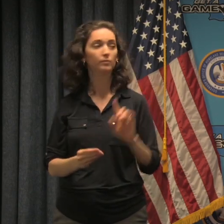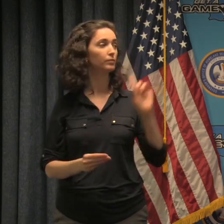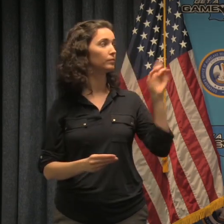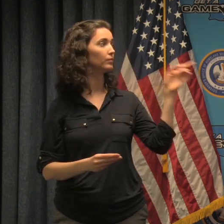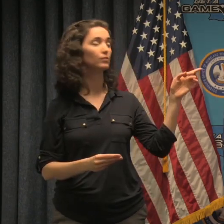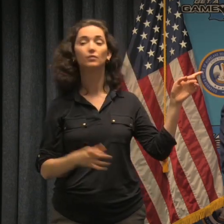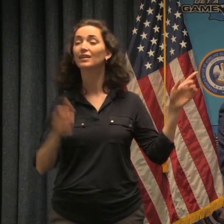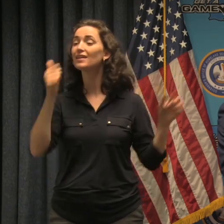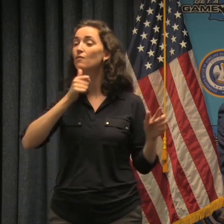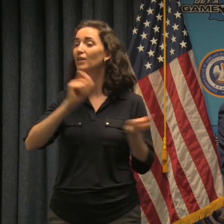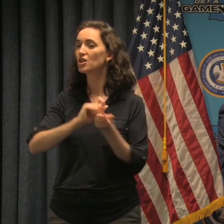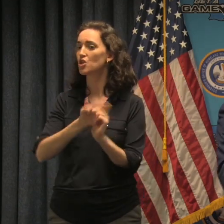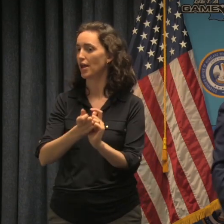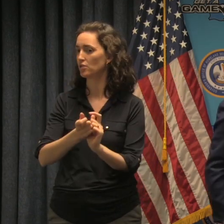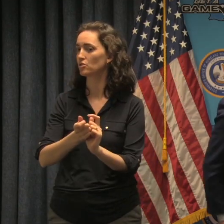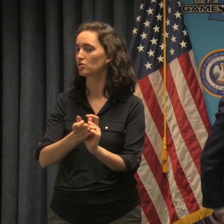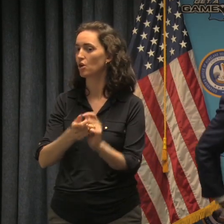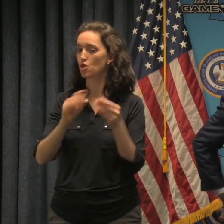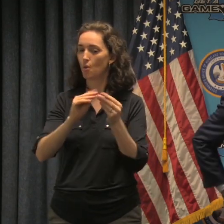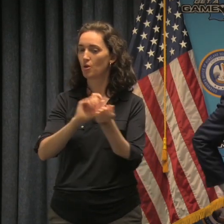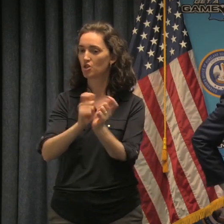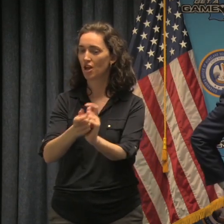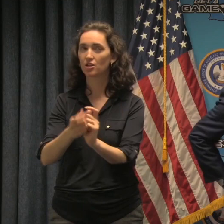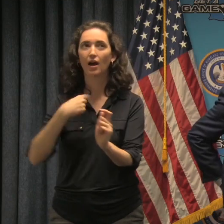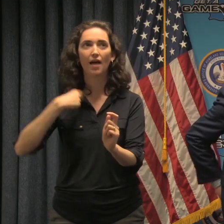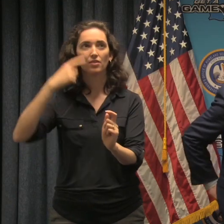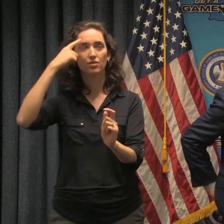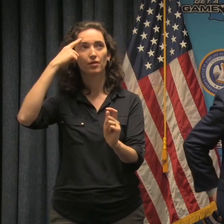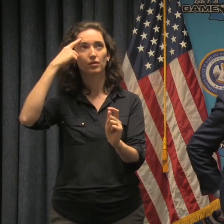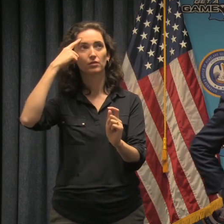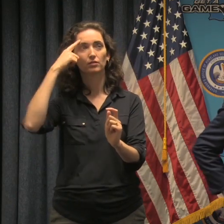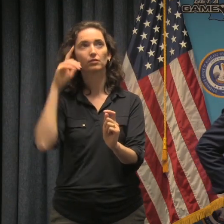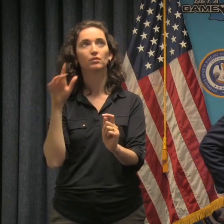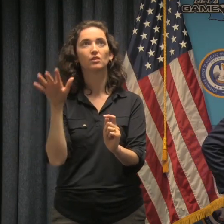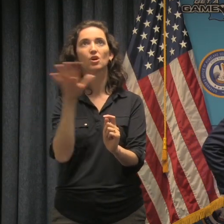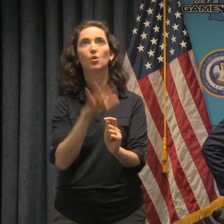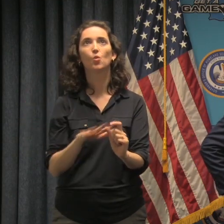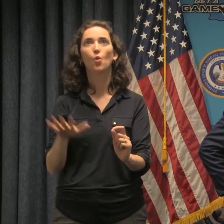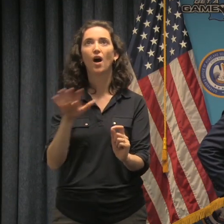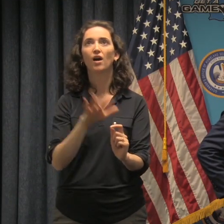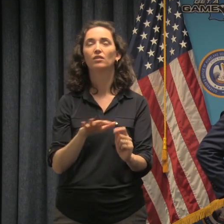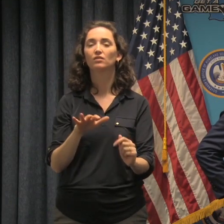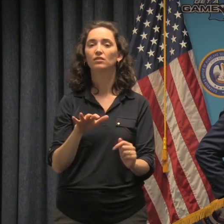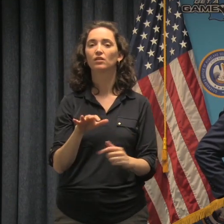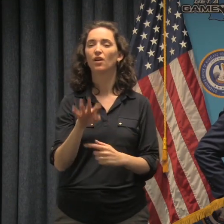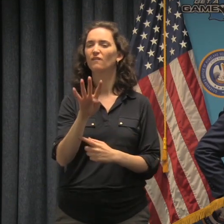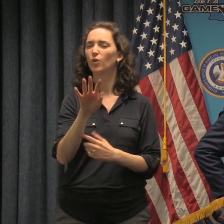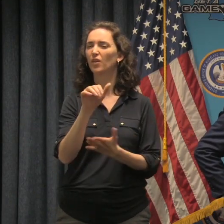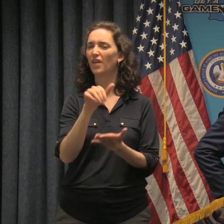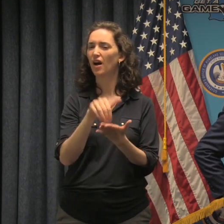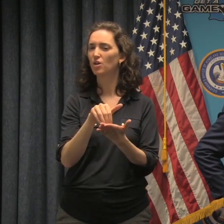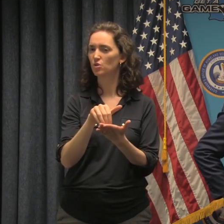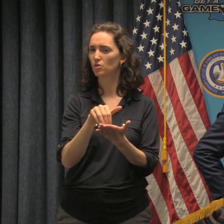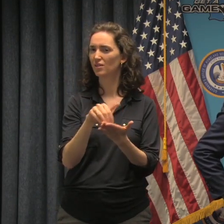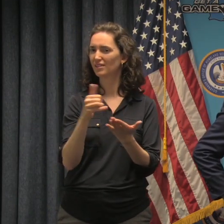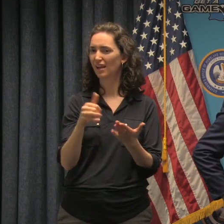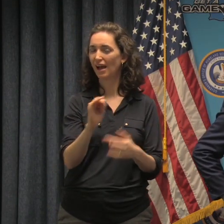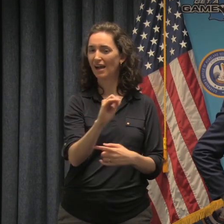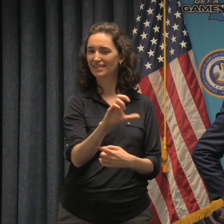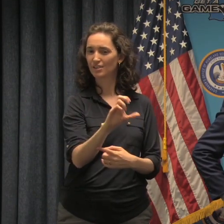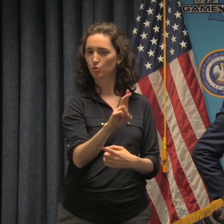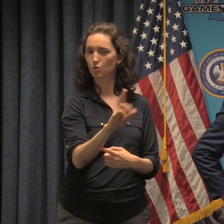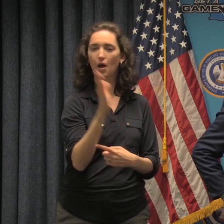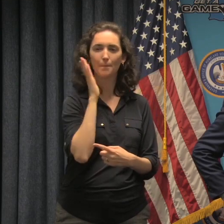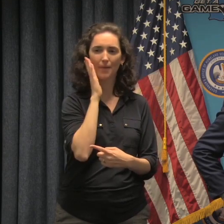mean, it changes every day. So I think in aggregate, there's something around maybe 4,000 that we're looking at in ICU